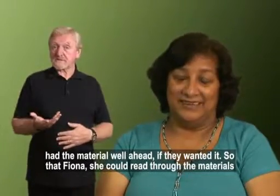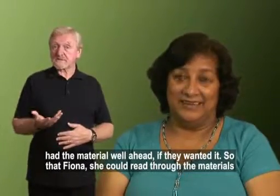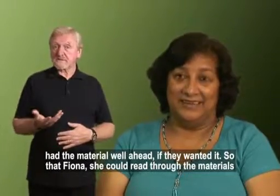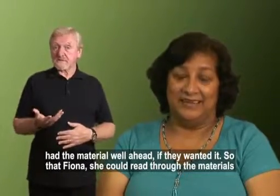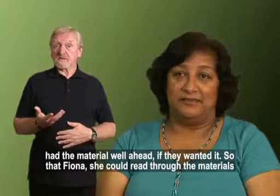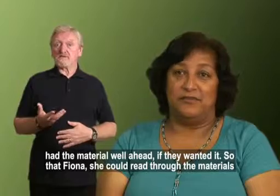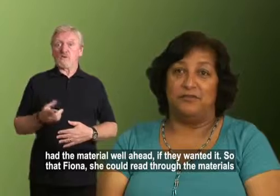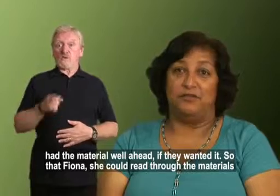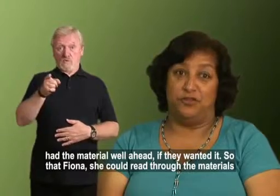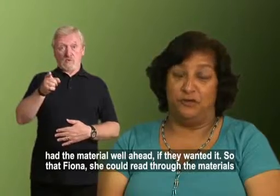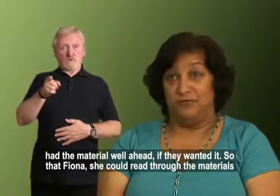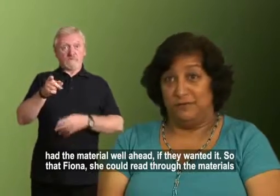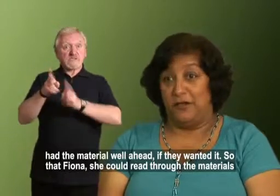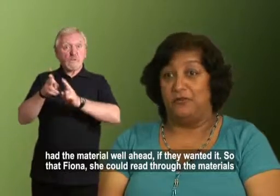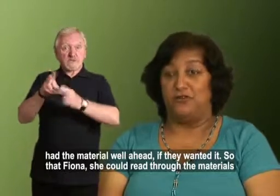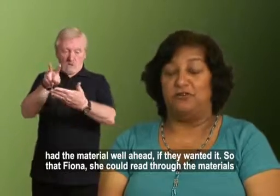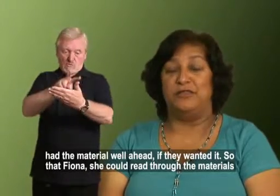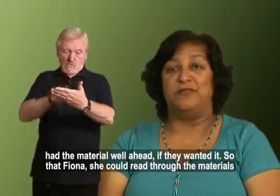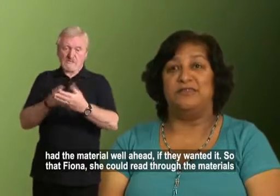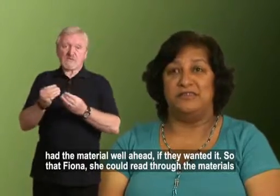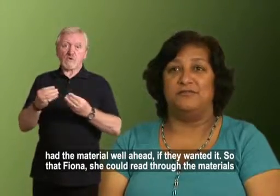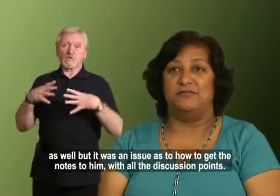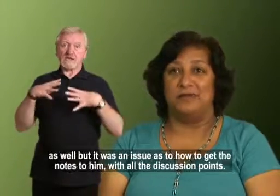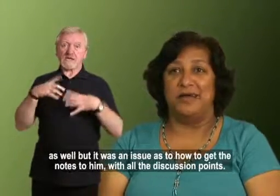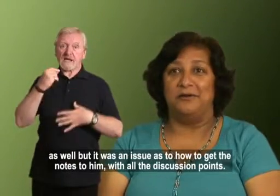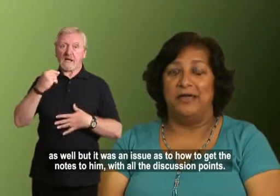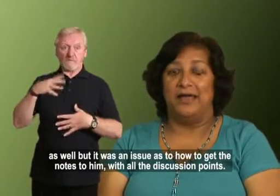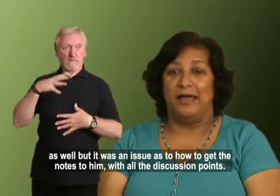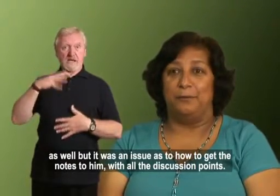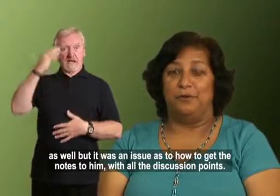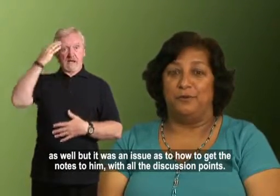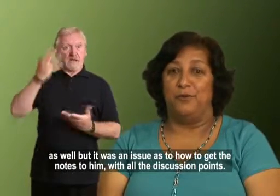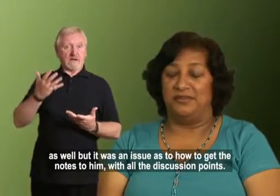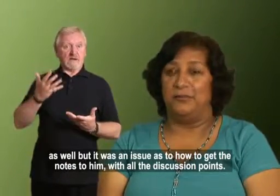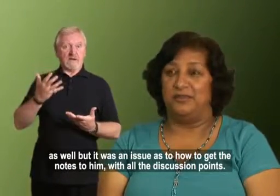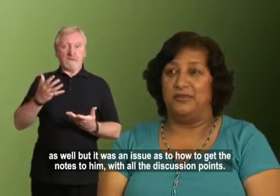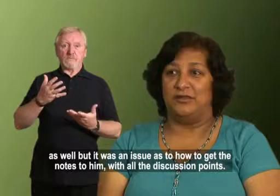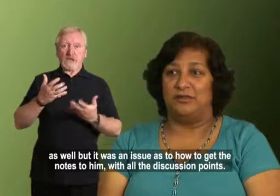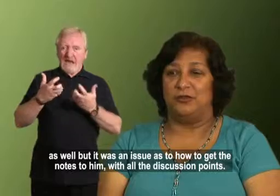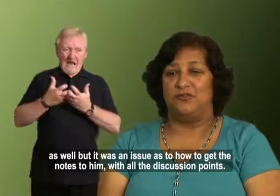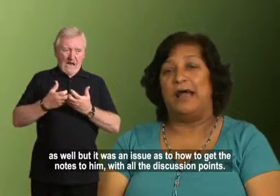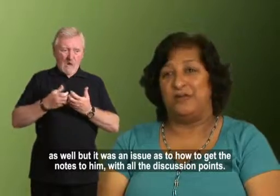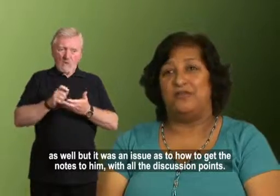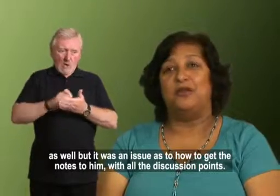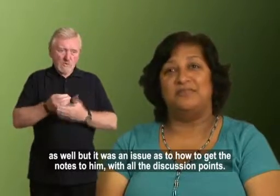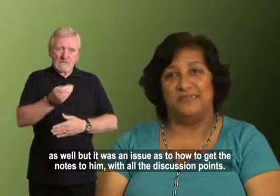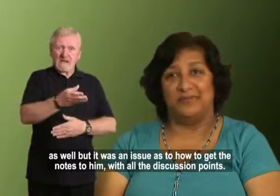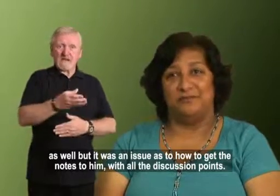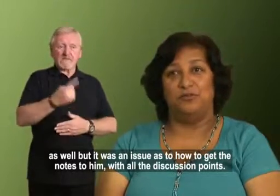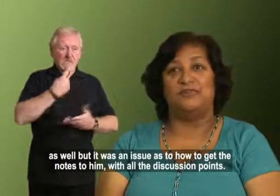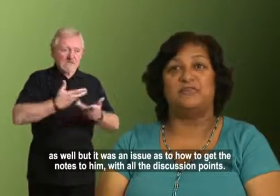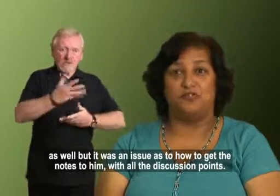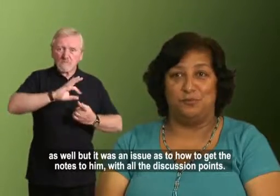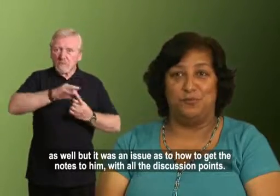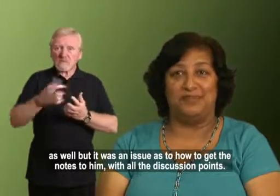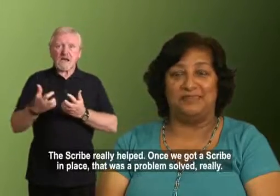it. So that she could read, Fiona, she could read through the materials as well. but it was initially the question of how to get the notes to him,